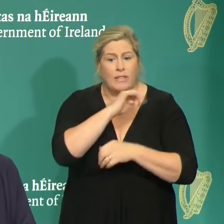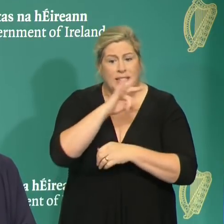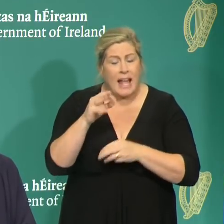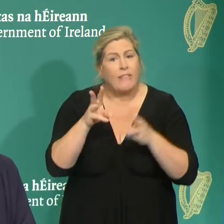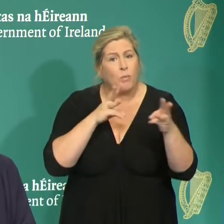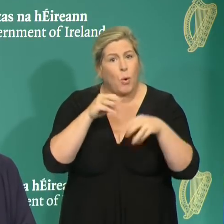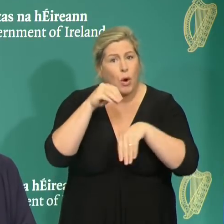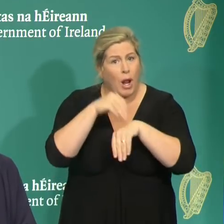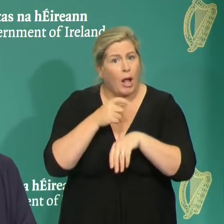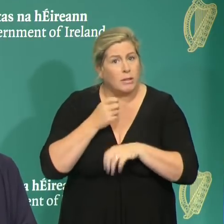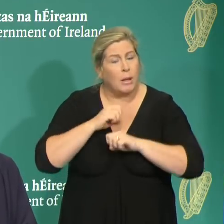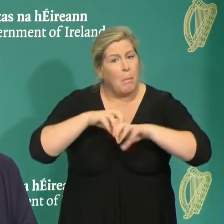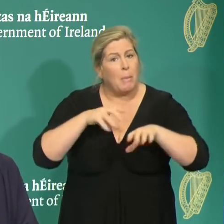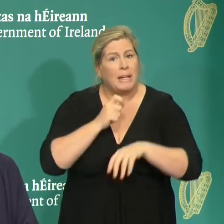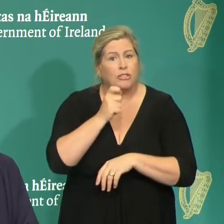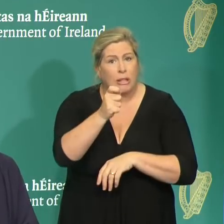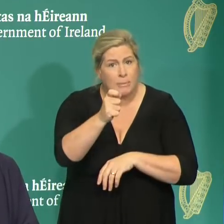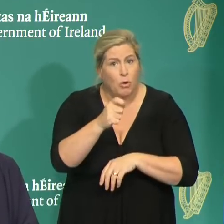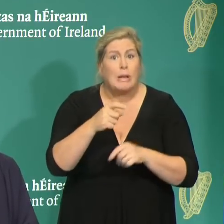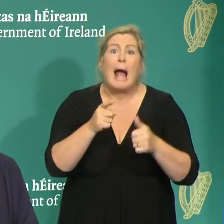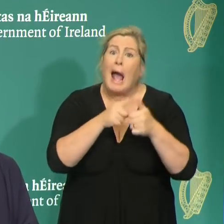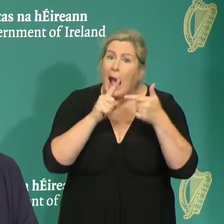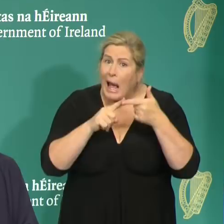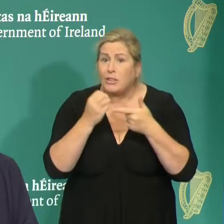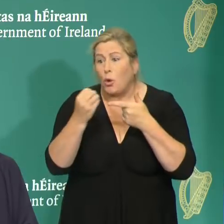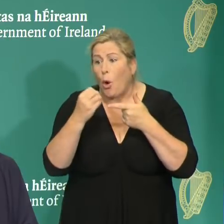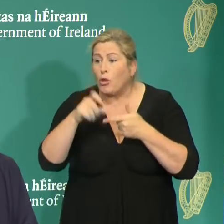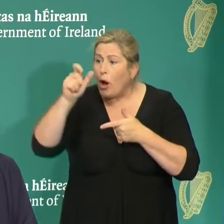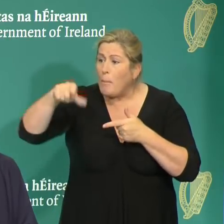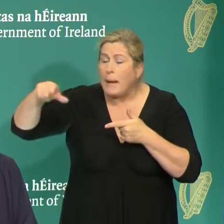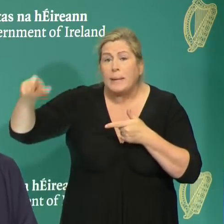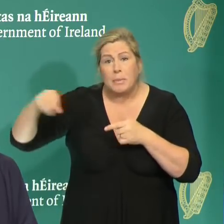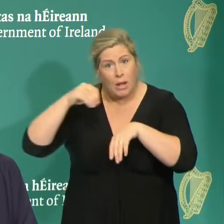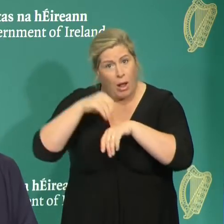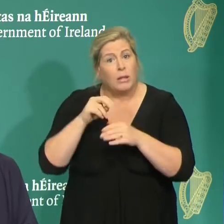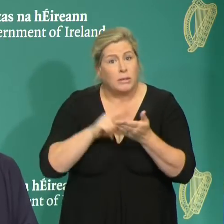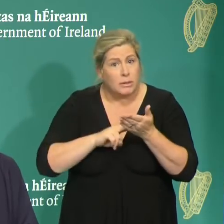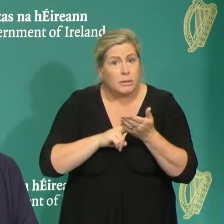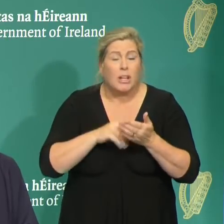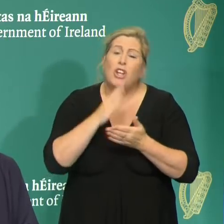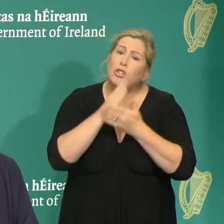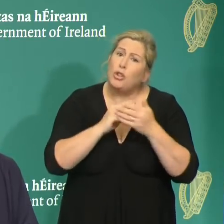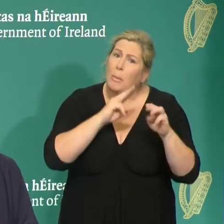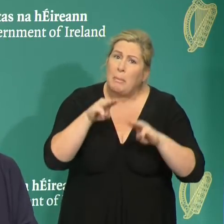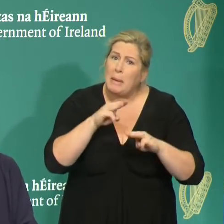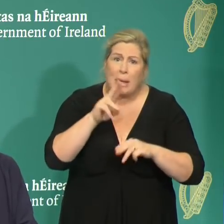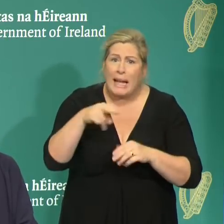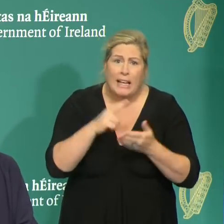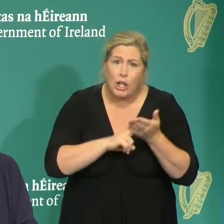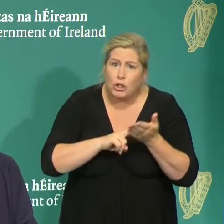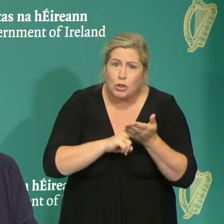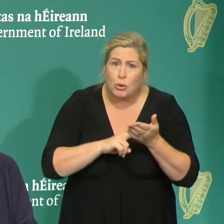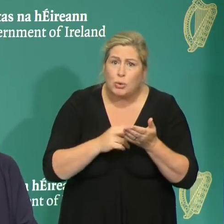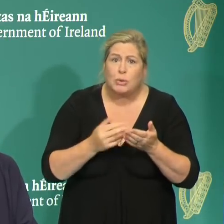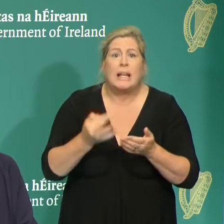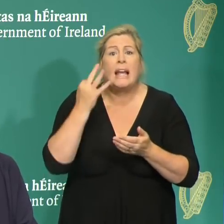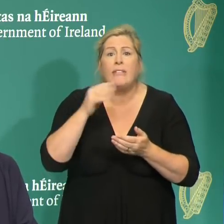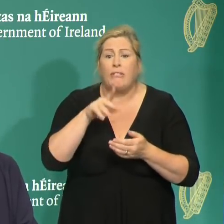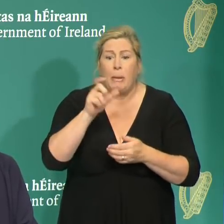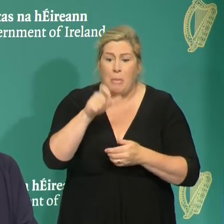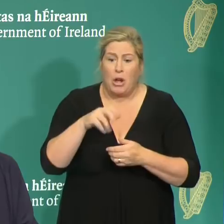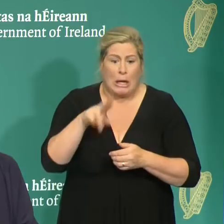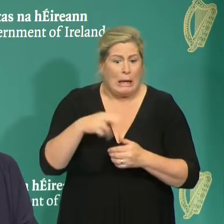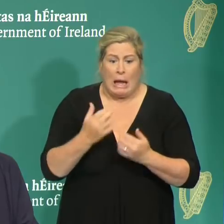of passengers. There are some cases in which a face covering cannot be worn, and these include where a person cannot put one